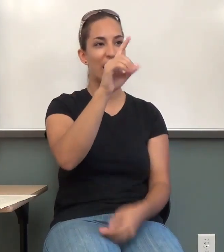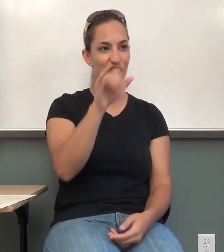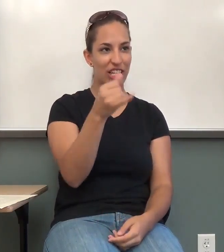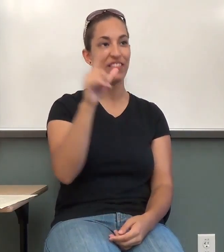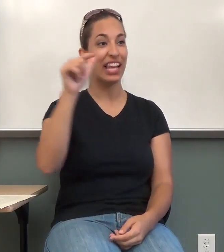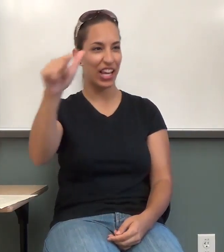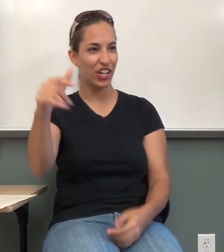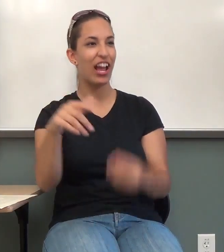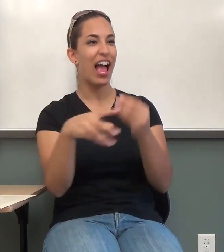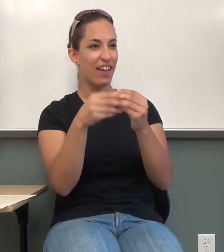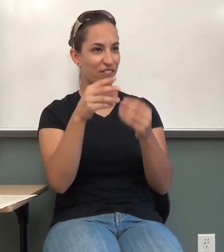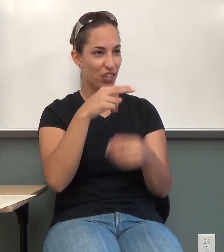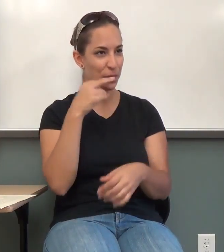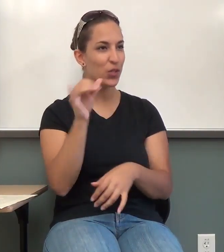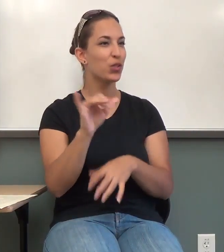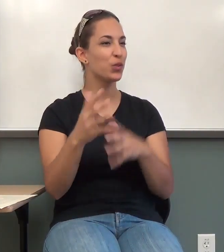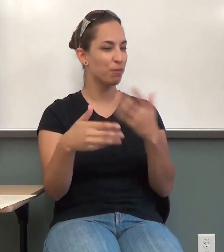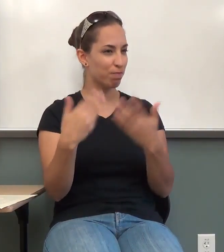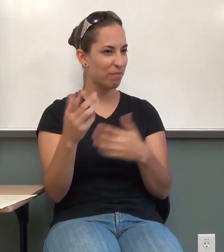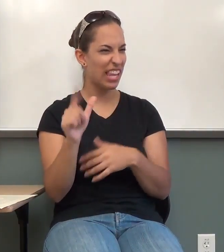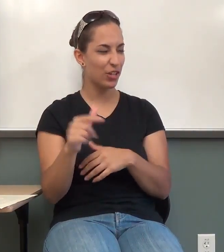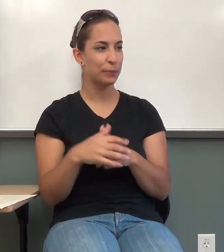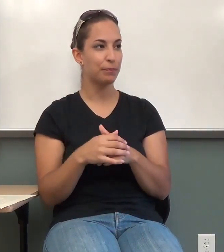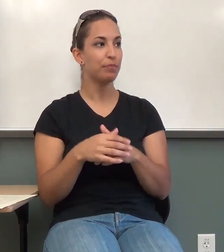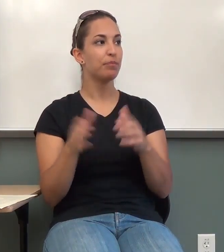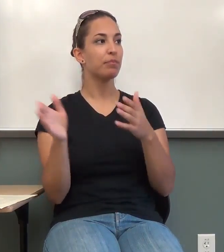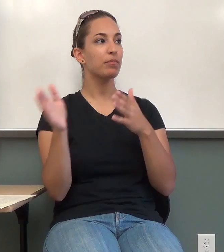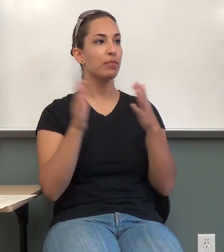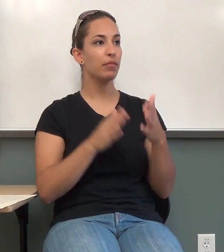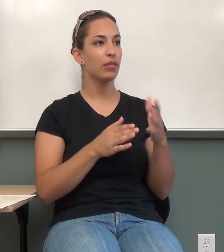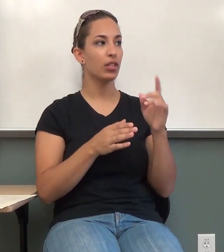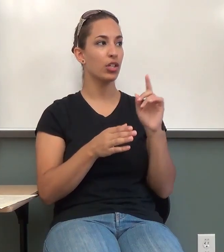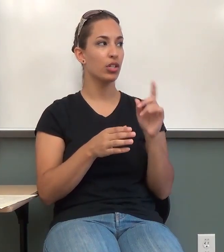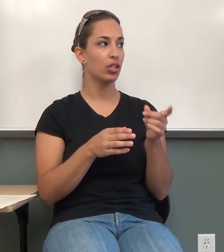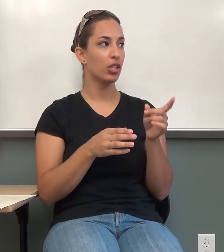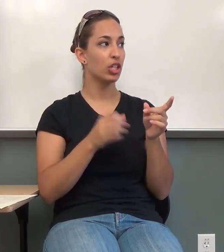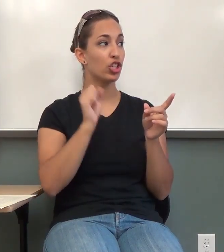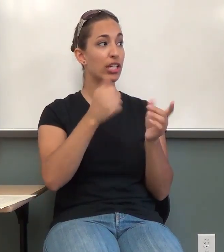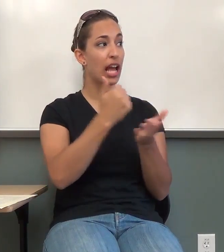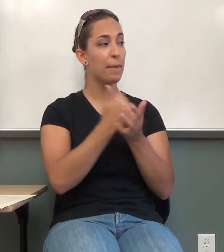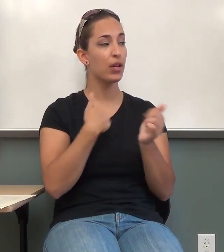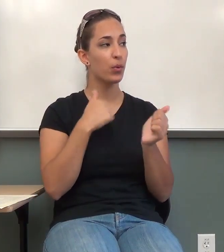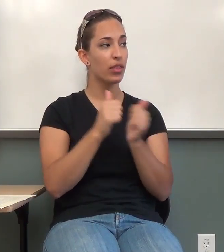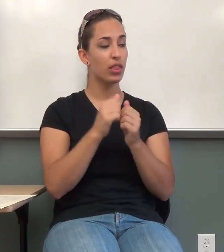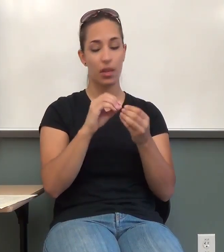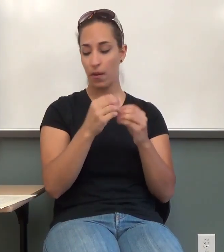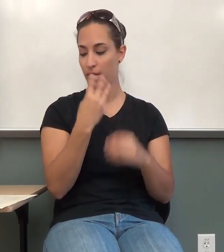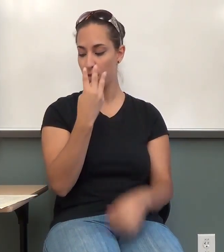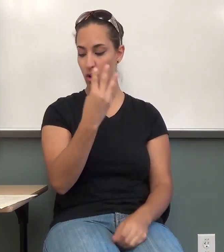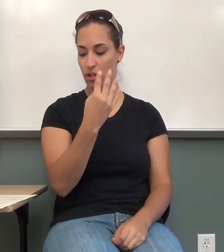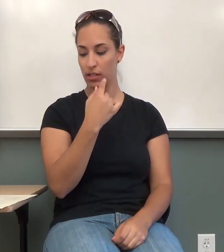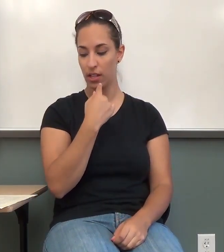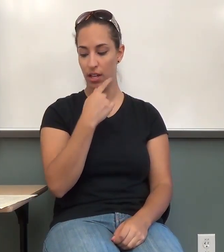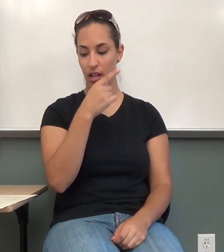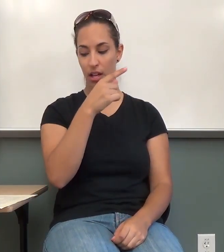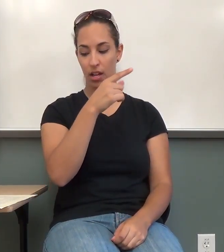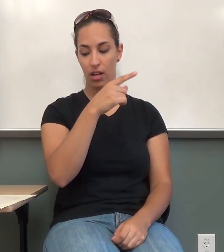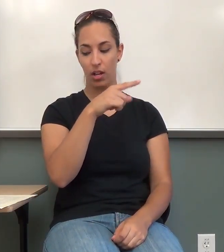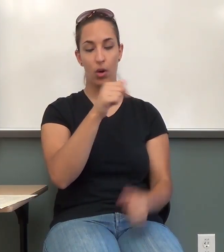okay? Uriel, could you help me out with number 4, please? Yeah, they flew under their heads and like blankets over them. Okay,